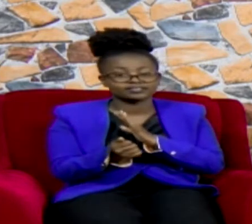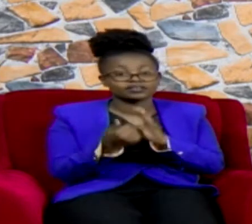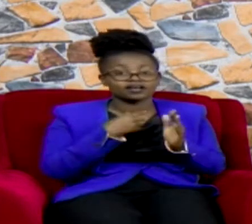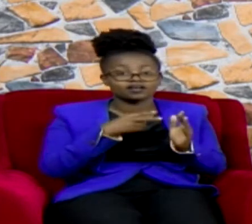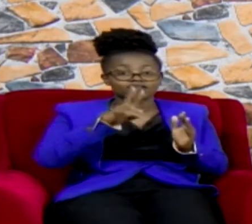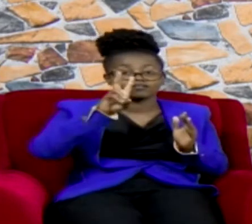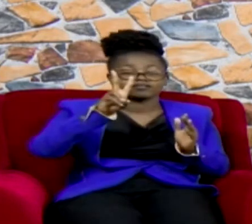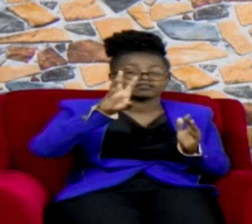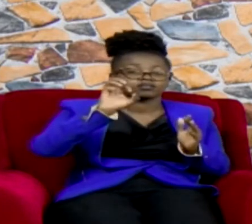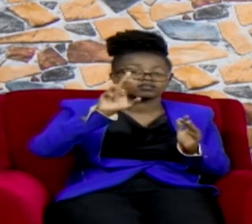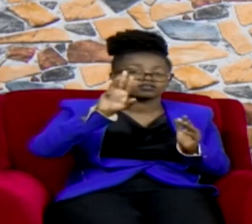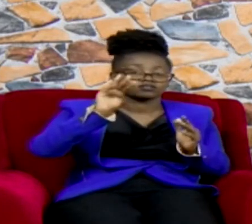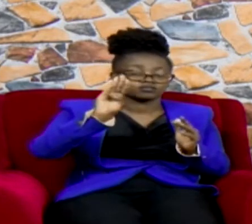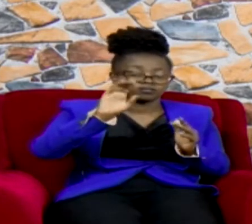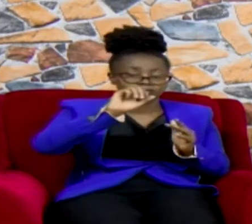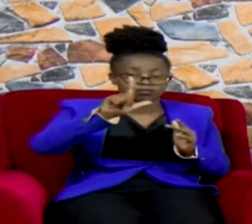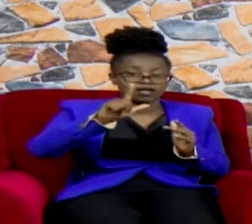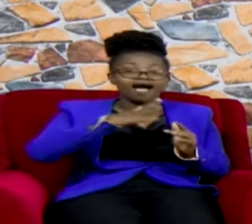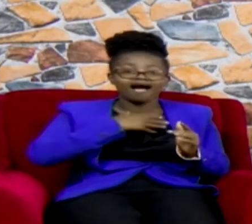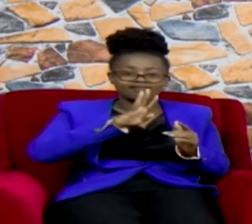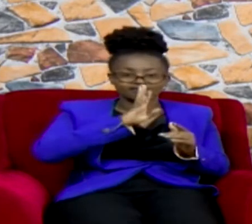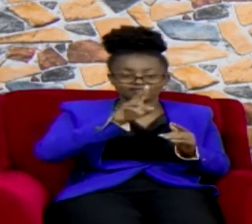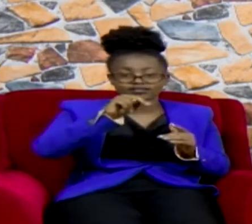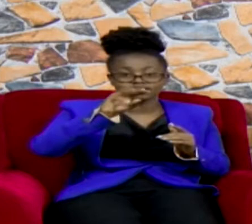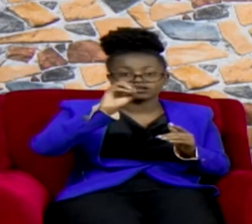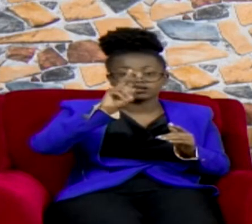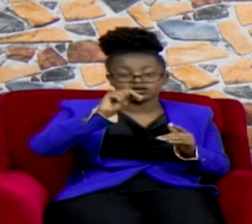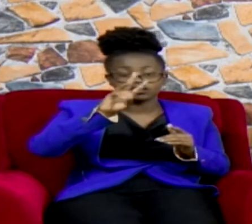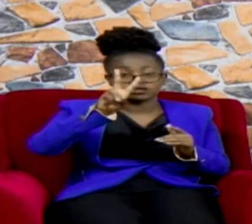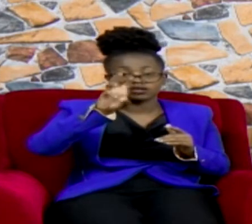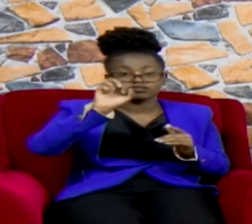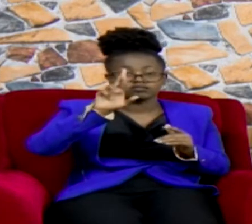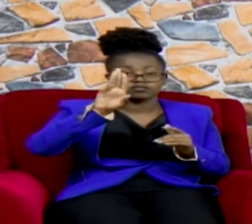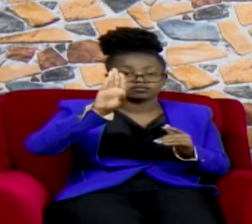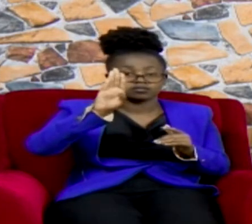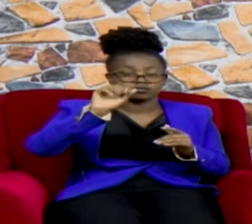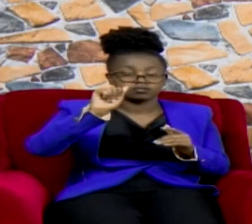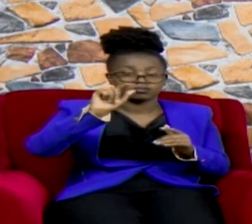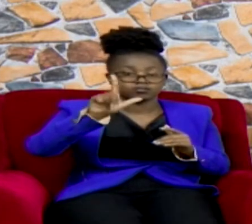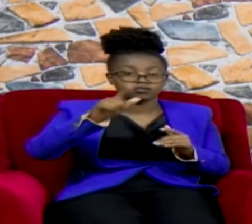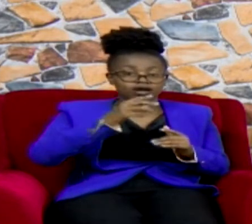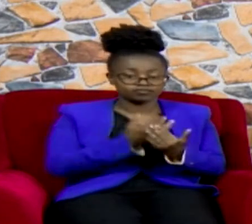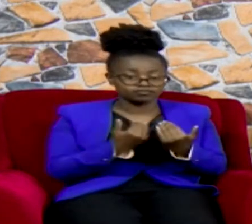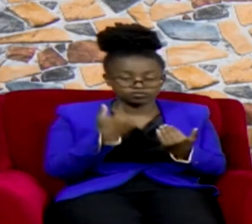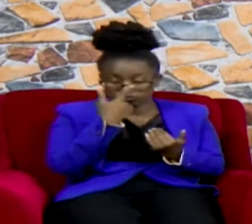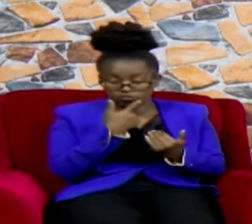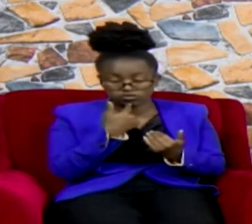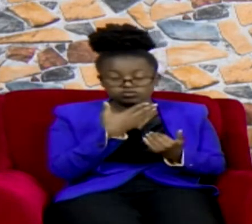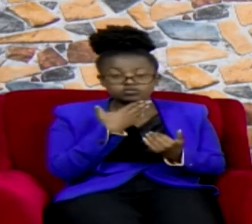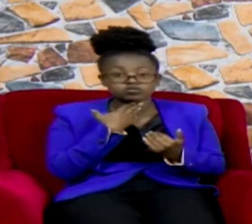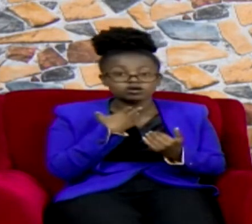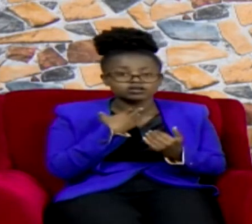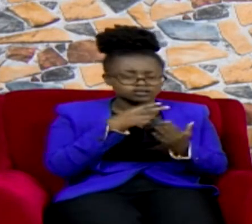verbal and non-verbal. All right. Then we have children who just want to just